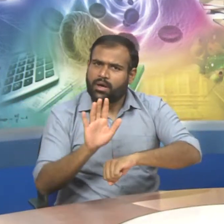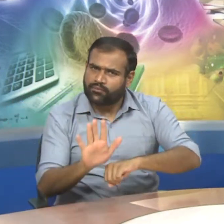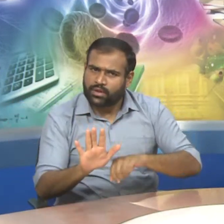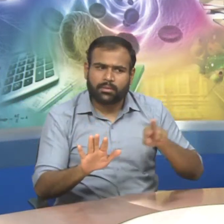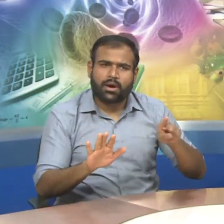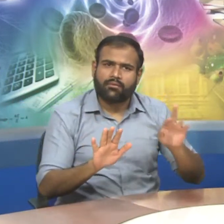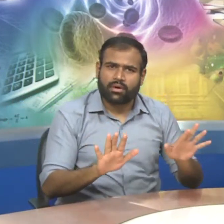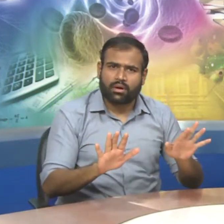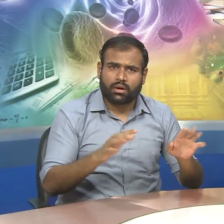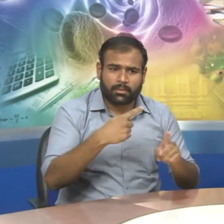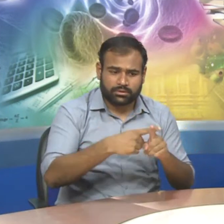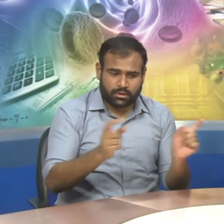is,